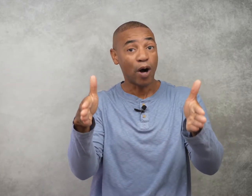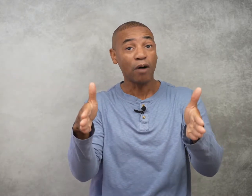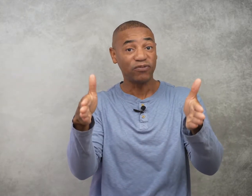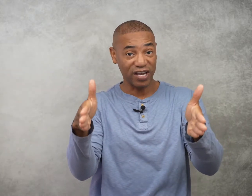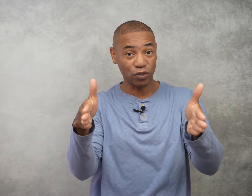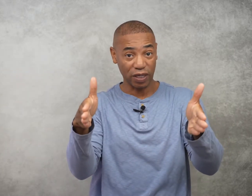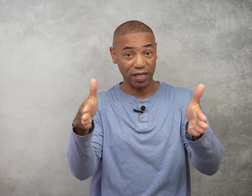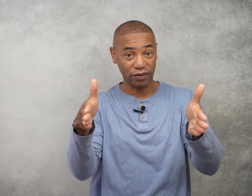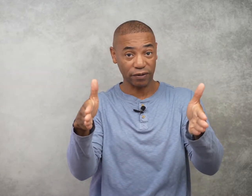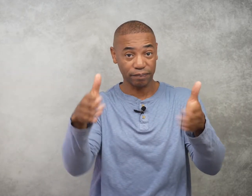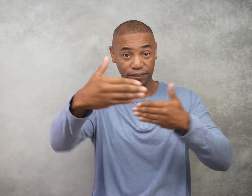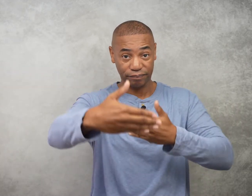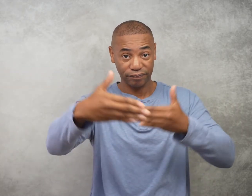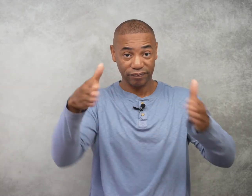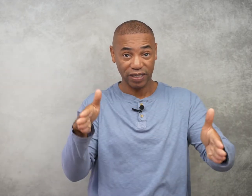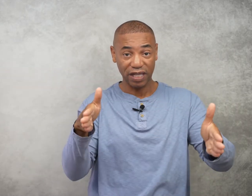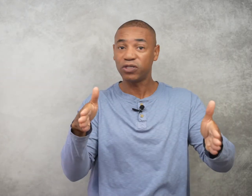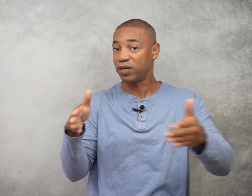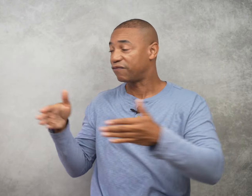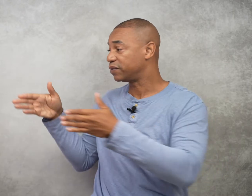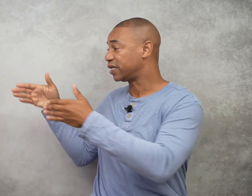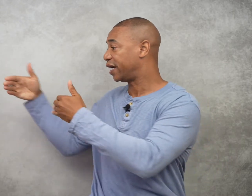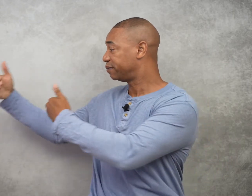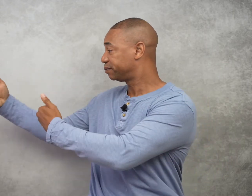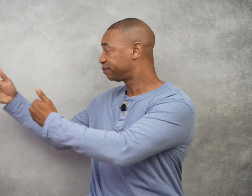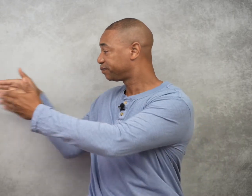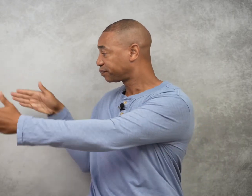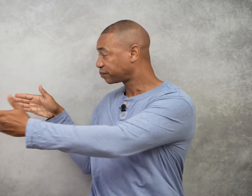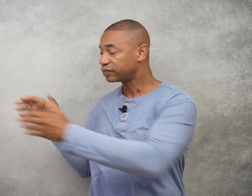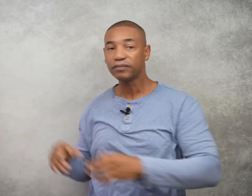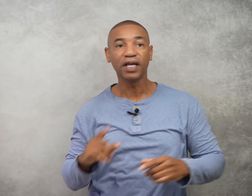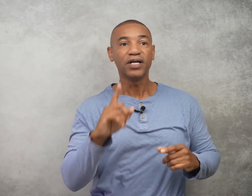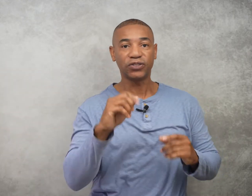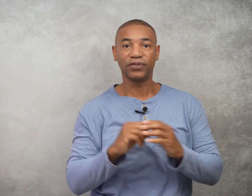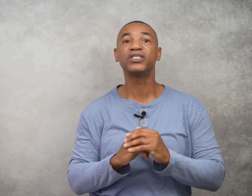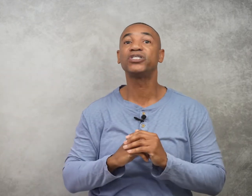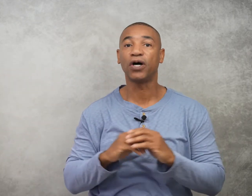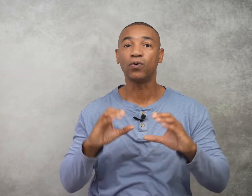palms face one another. Let me show you that from the side. So this is the whole